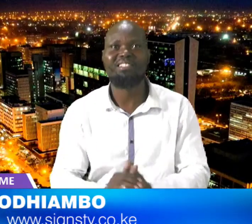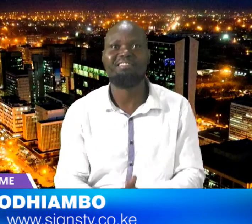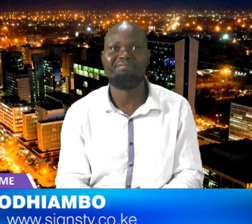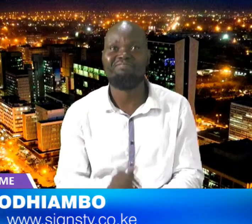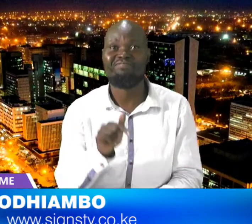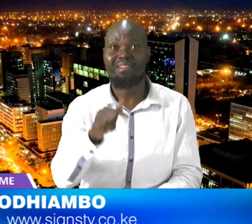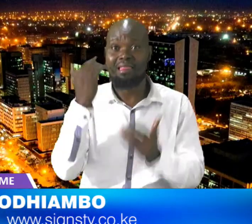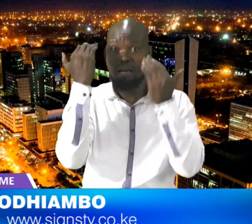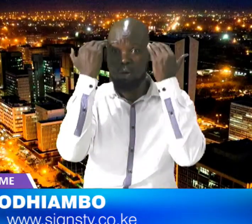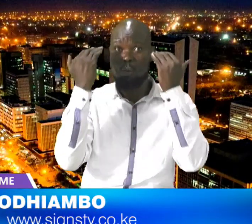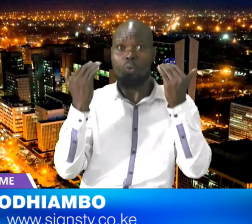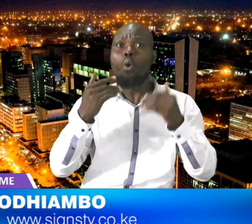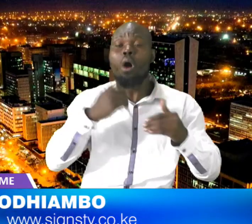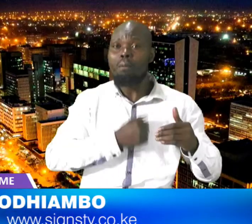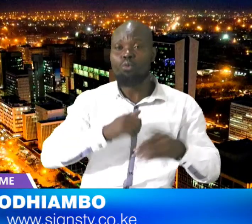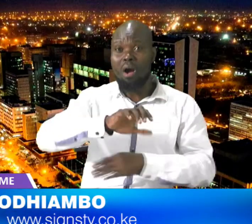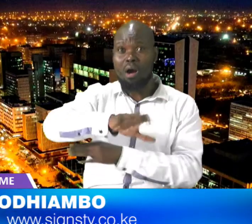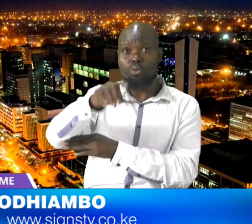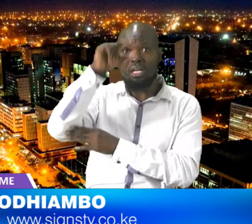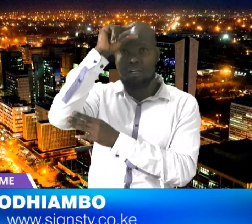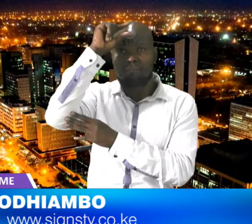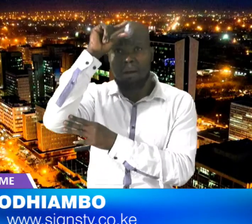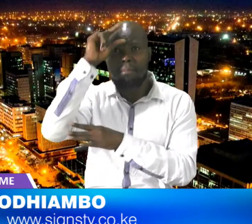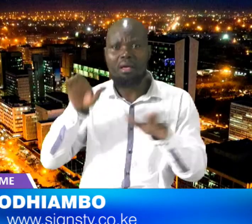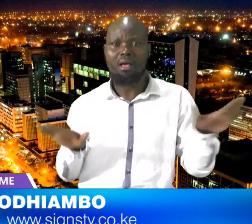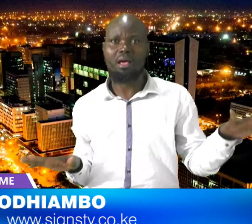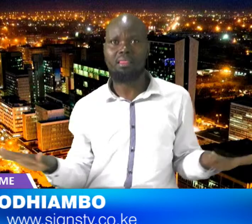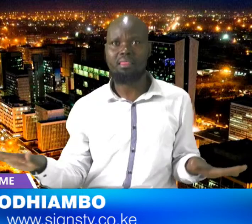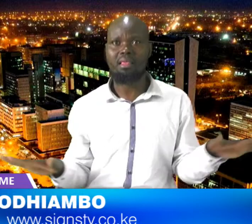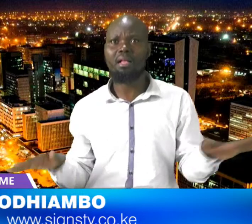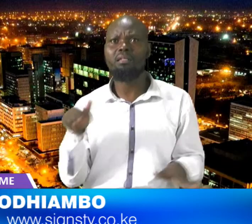Welcome back. Let's continue with the news briefing.